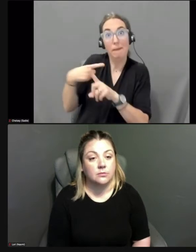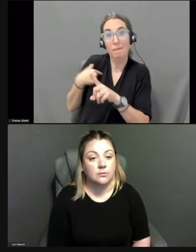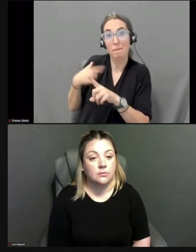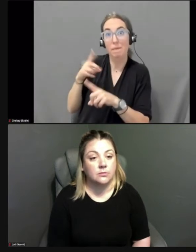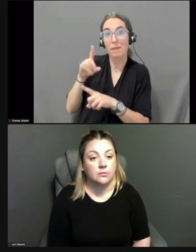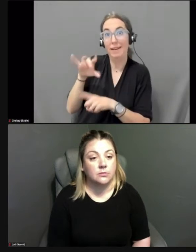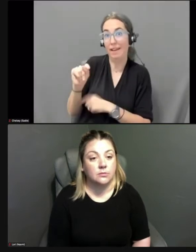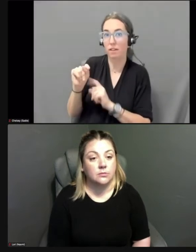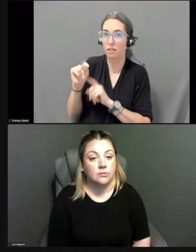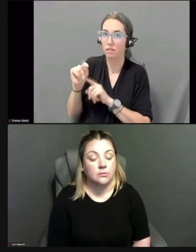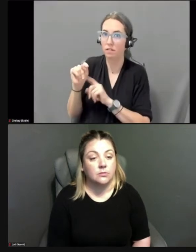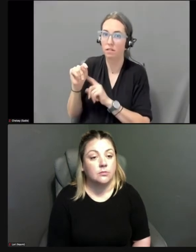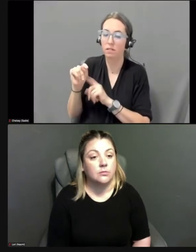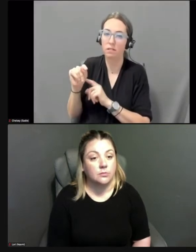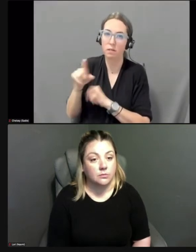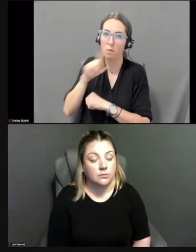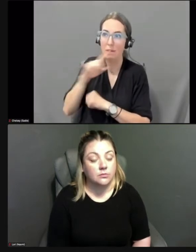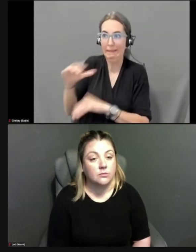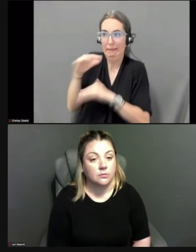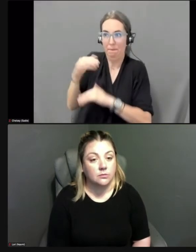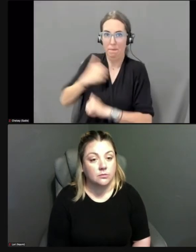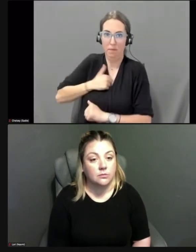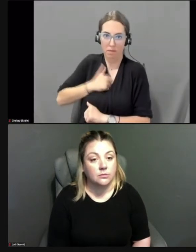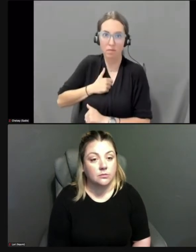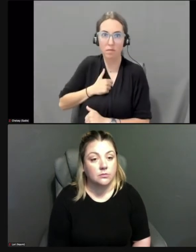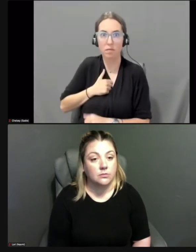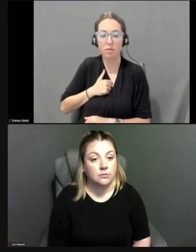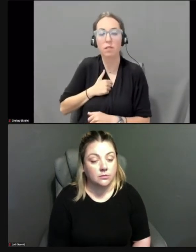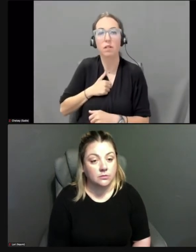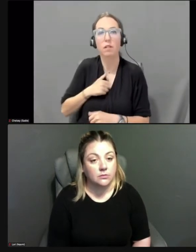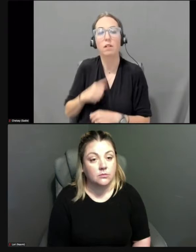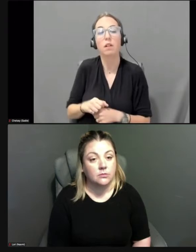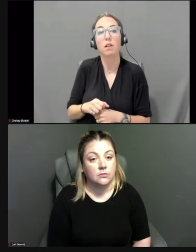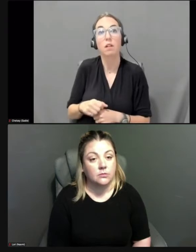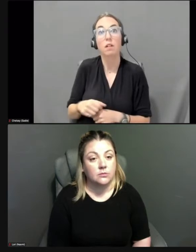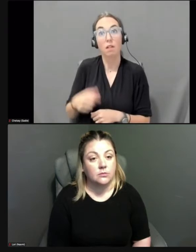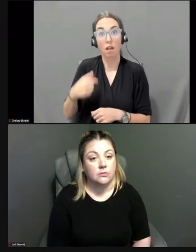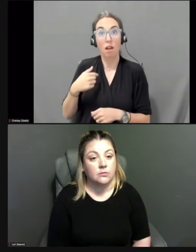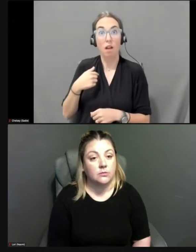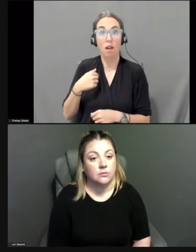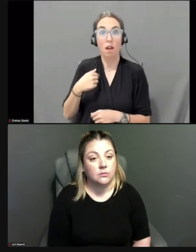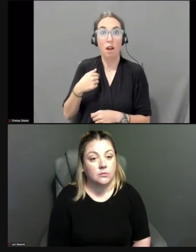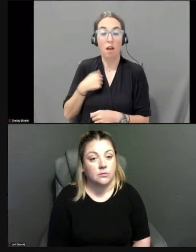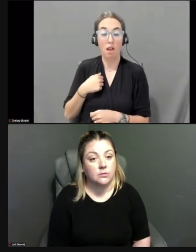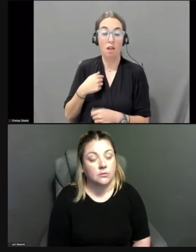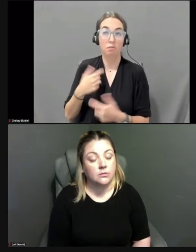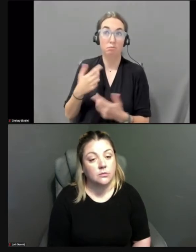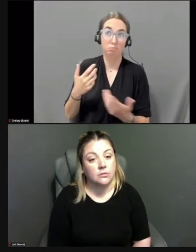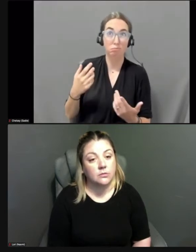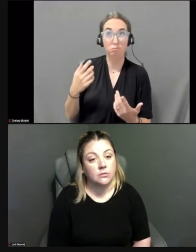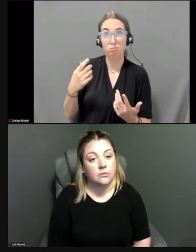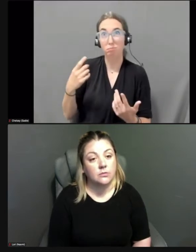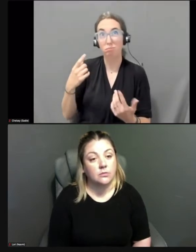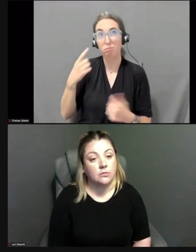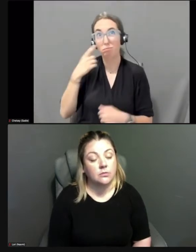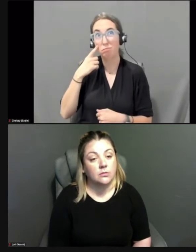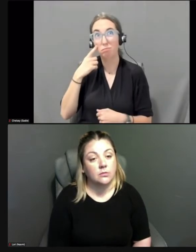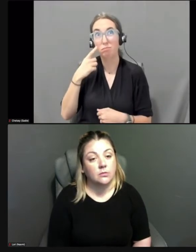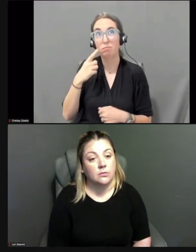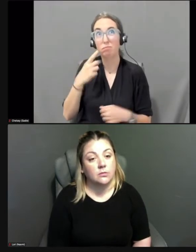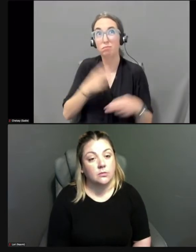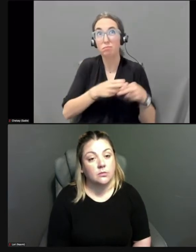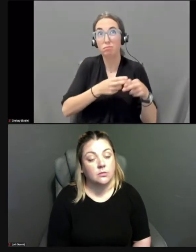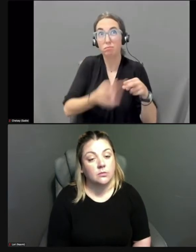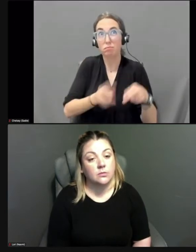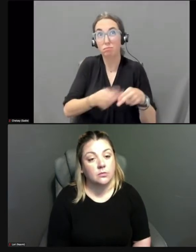extremely. And I guess I probably had correlated weight loss that I saw happened as a result